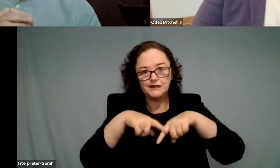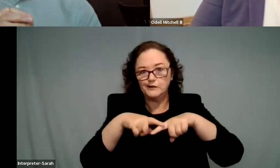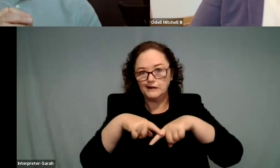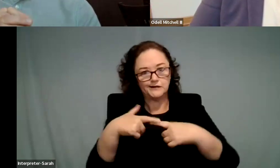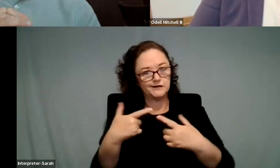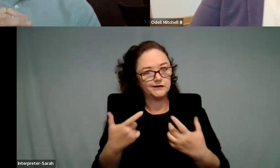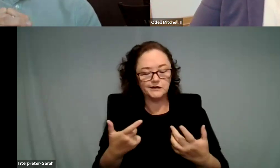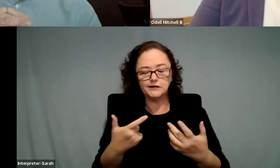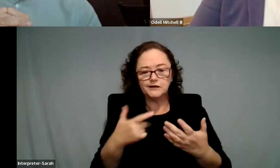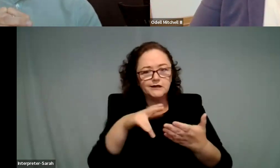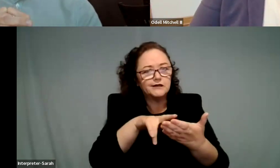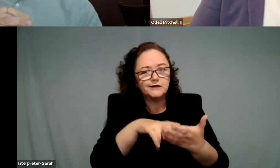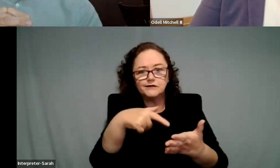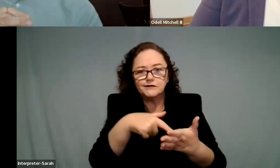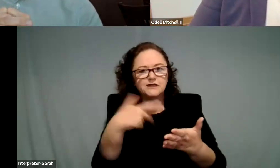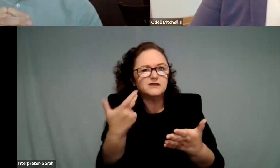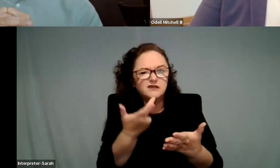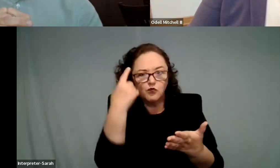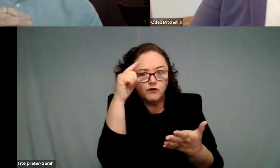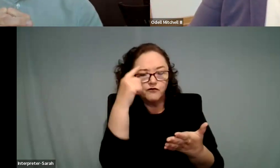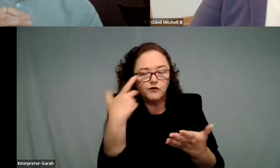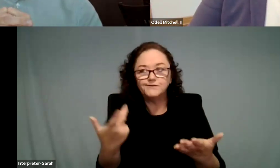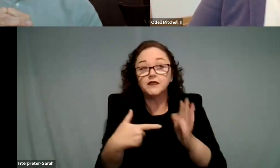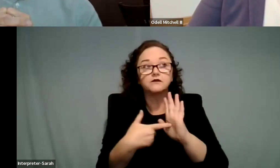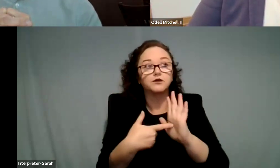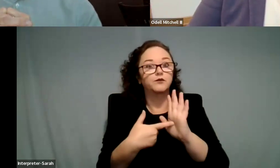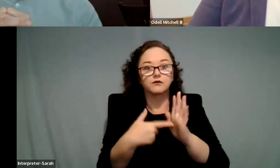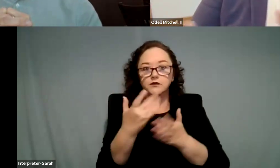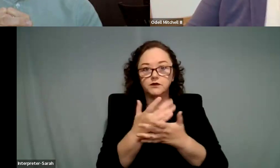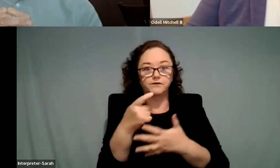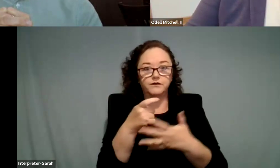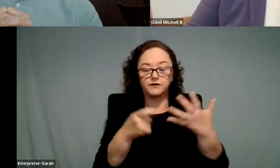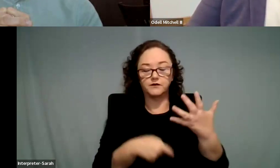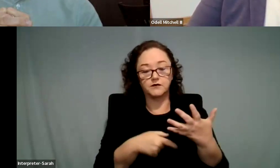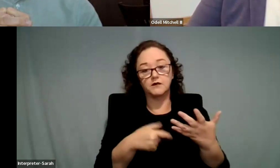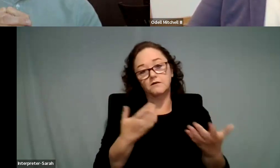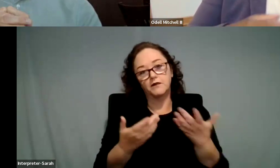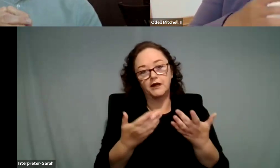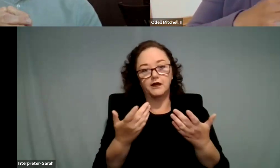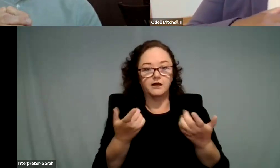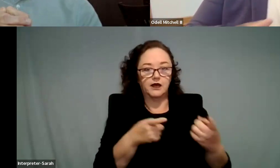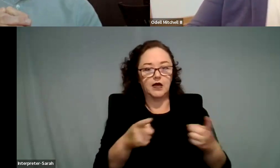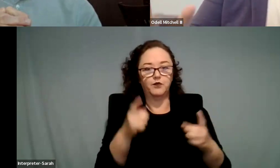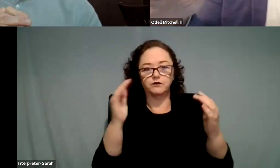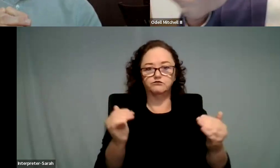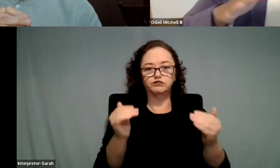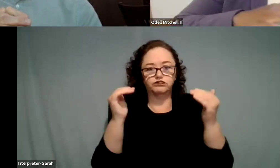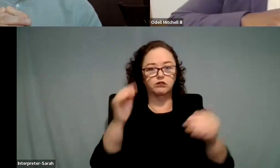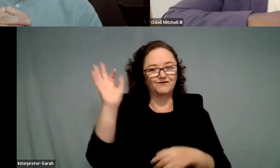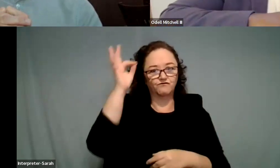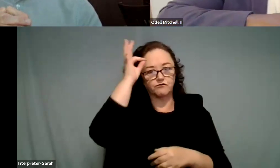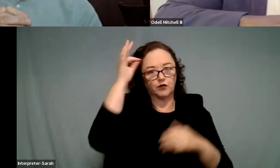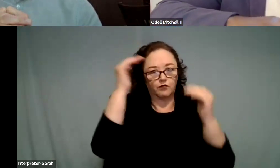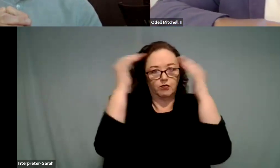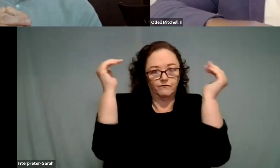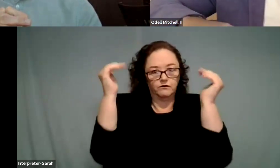being contracted. And so, for example, some things might be happening on a more federal level. And so the way that the things are